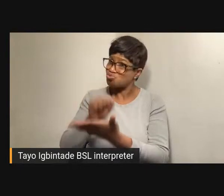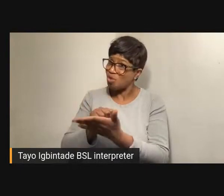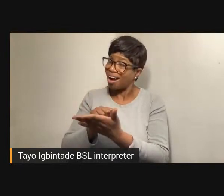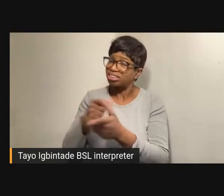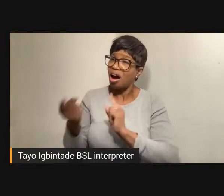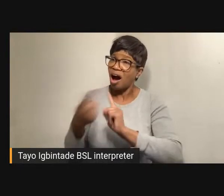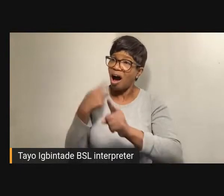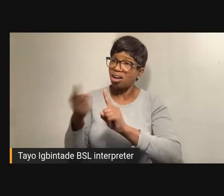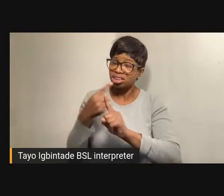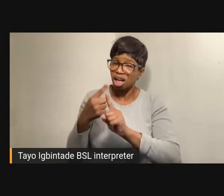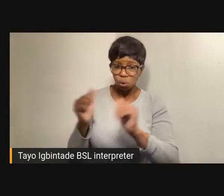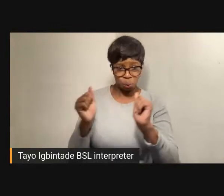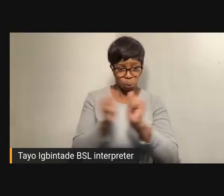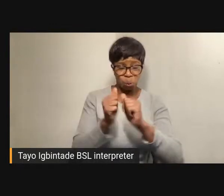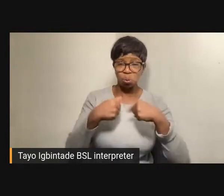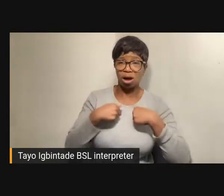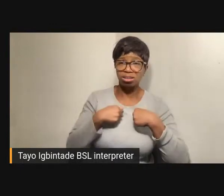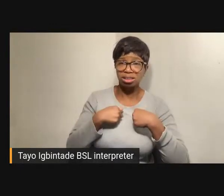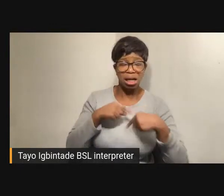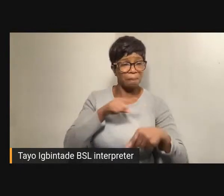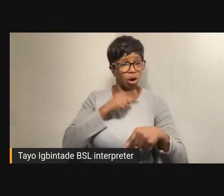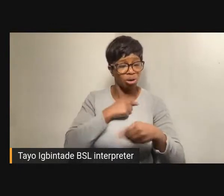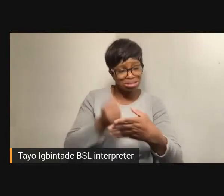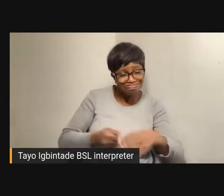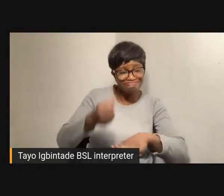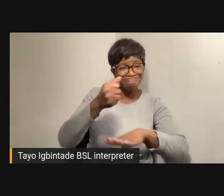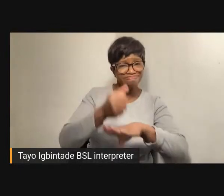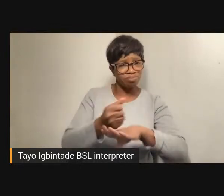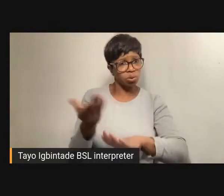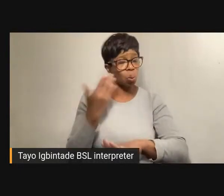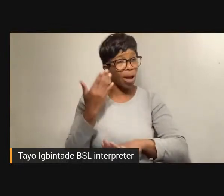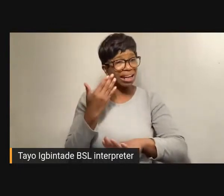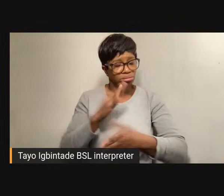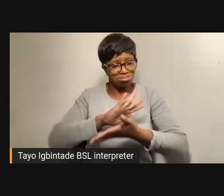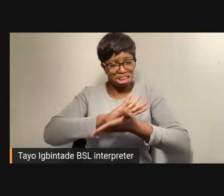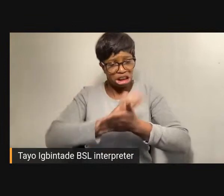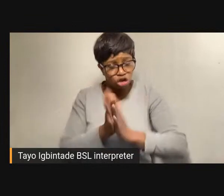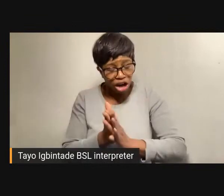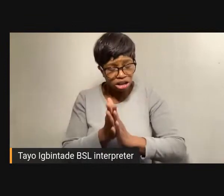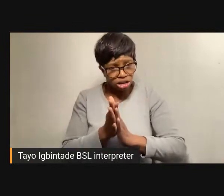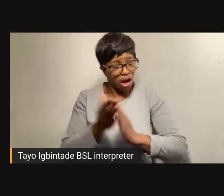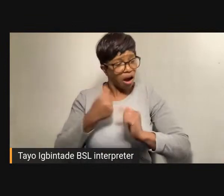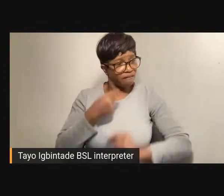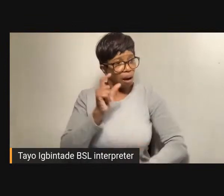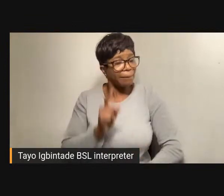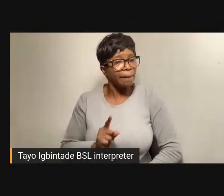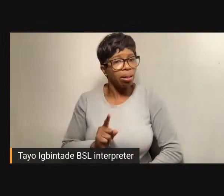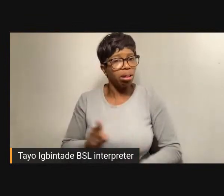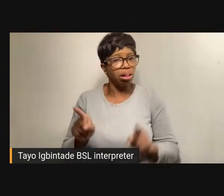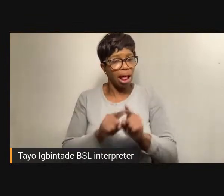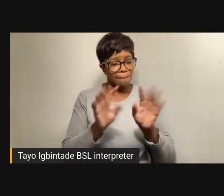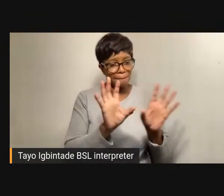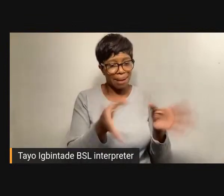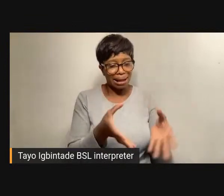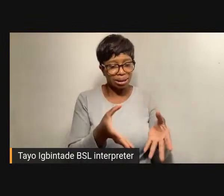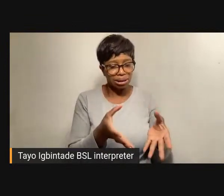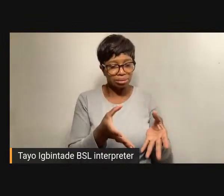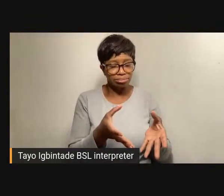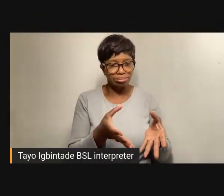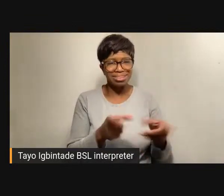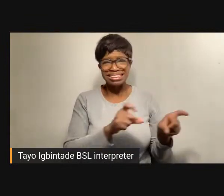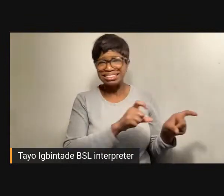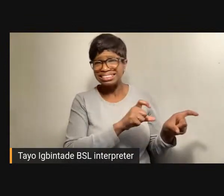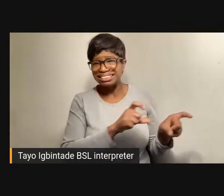purpose, as it is founded on the destruction of both people and planet. Still, we are